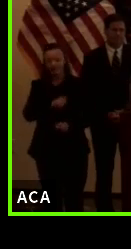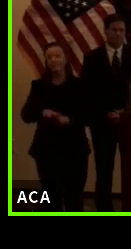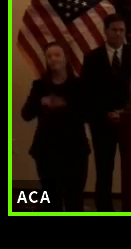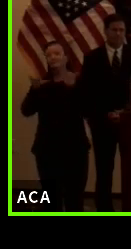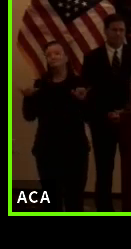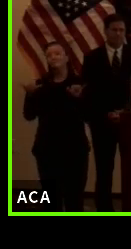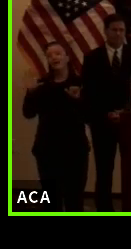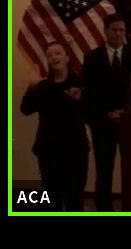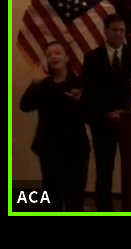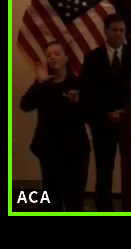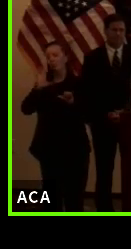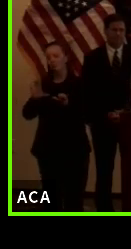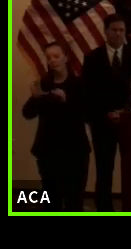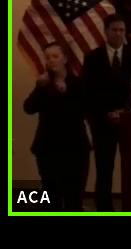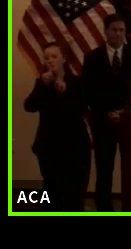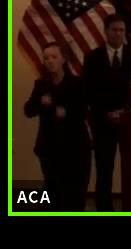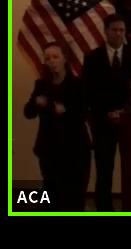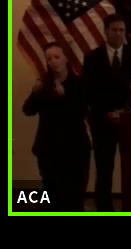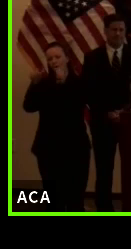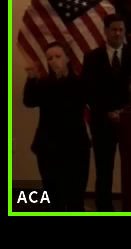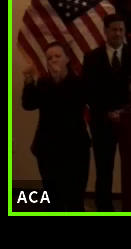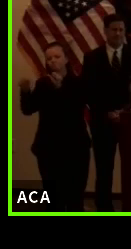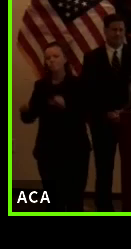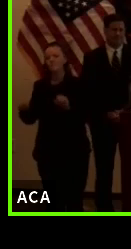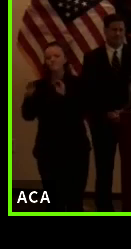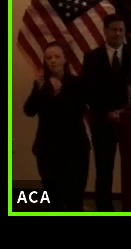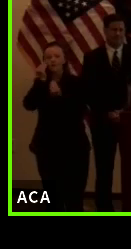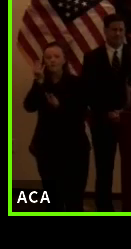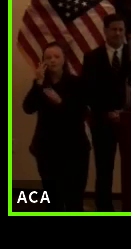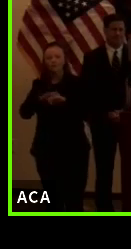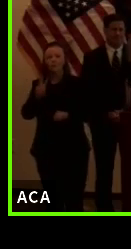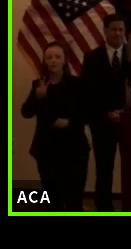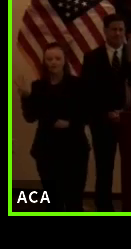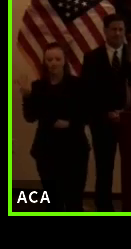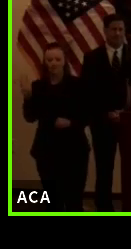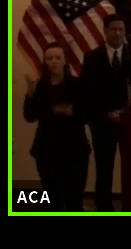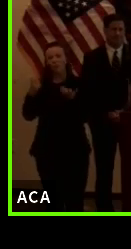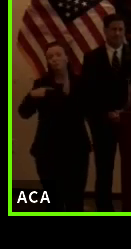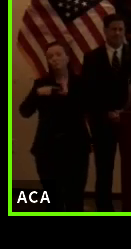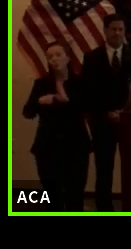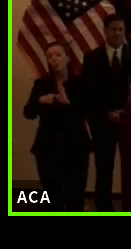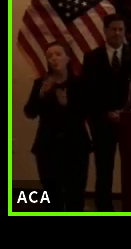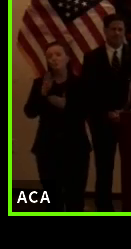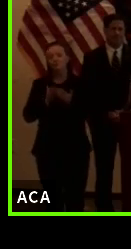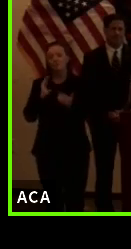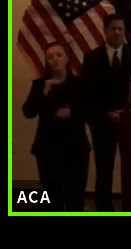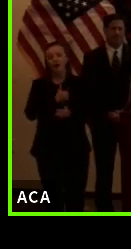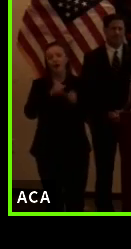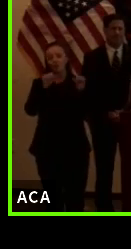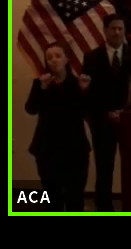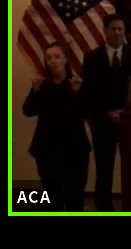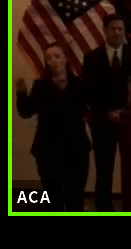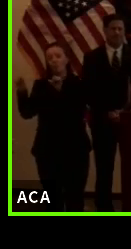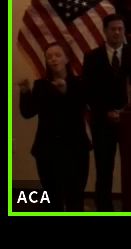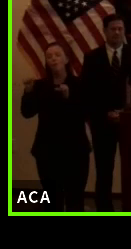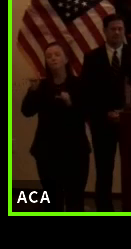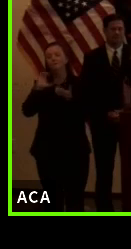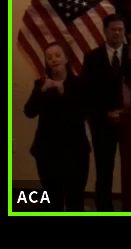the information we're reporting on our website. We wanted to show some of the tools we use and the data that we're seeing from a high level.